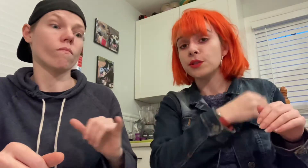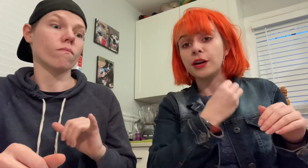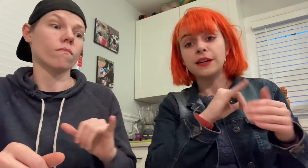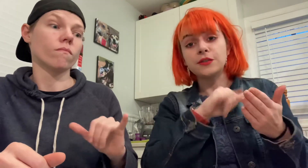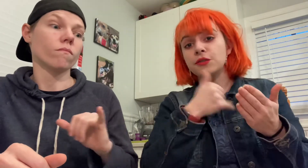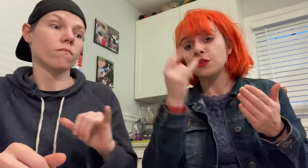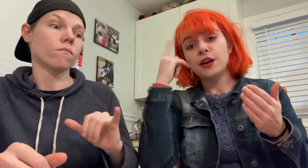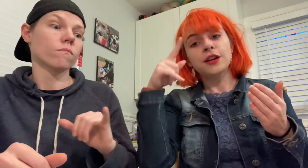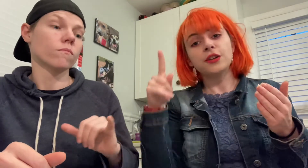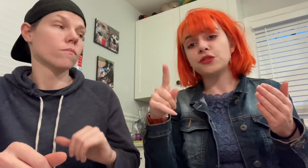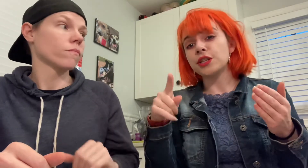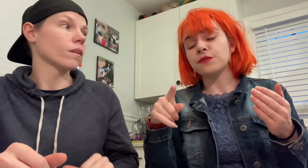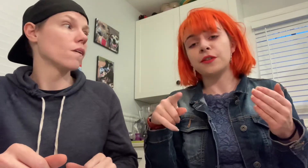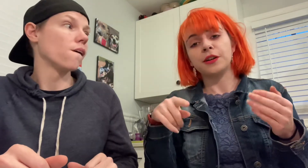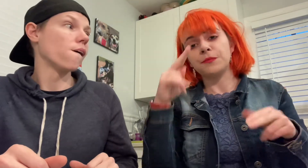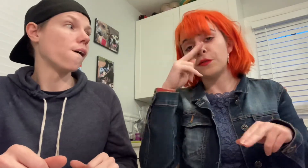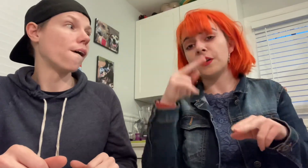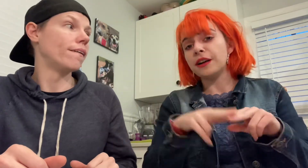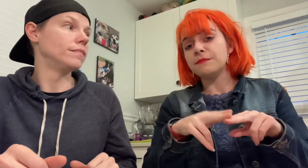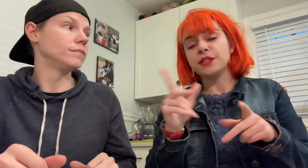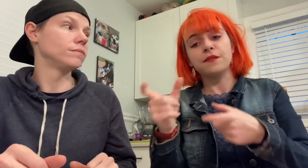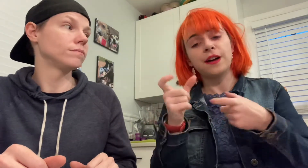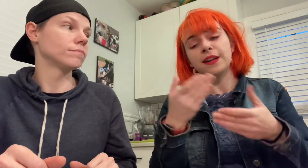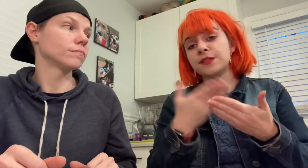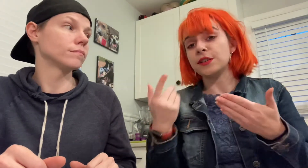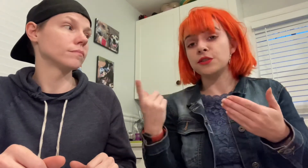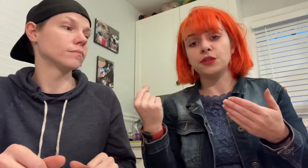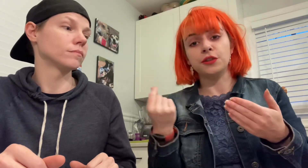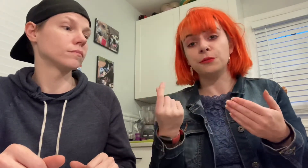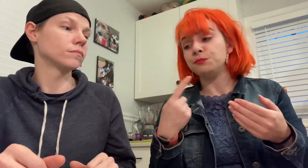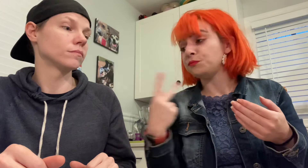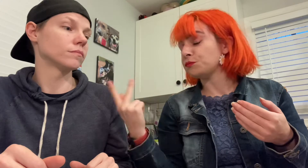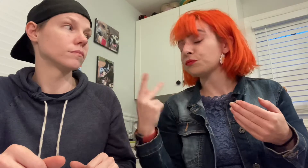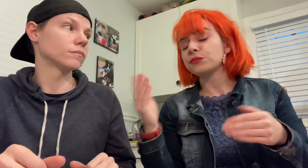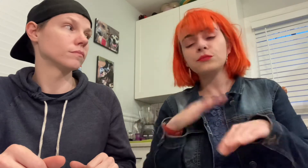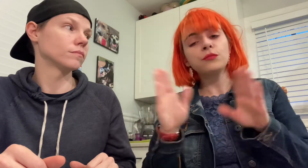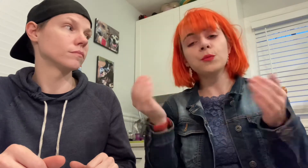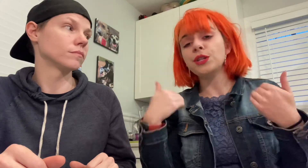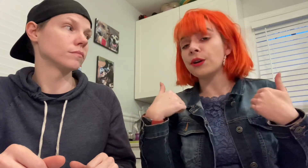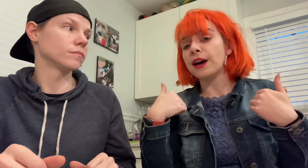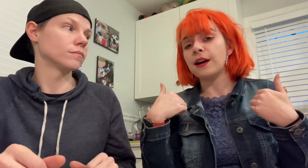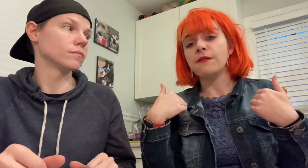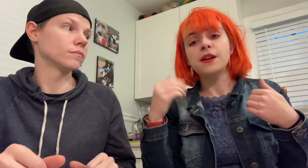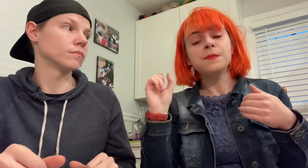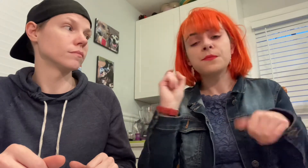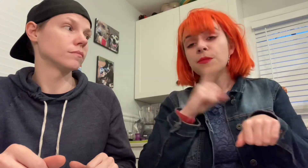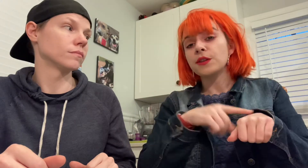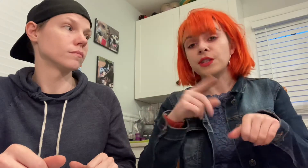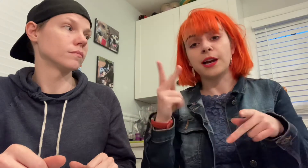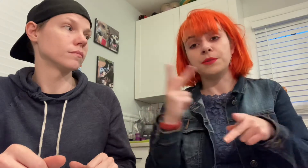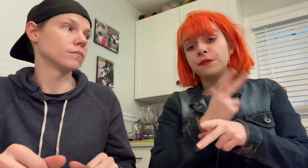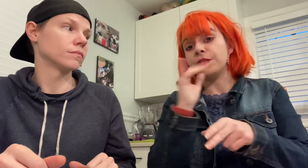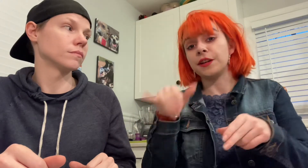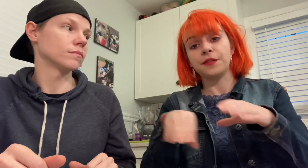sorry. It's just for fun. It's a fast thing to do. We don't have time to figure that